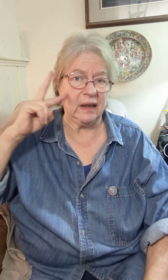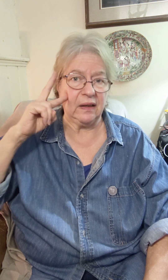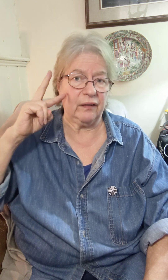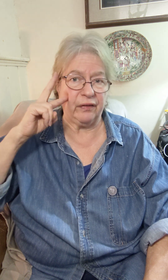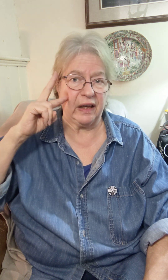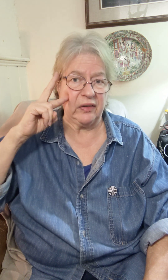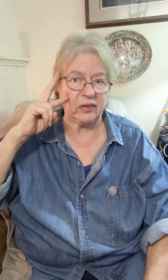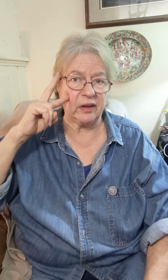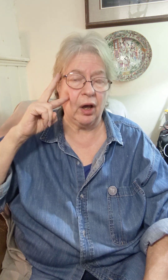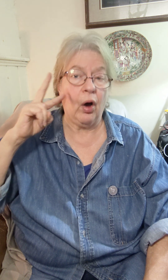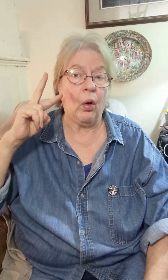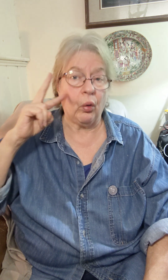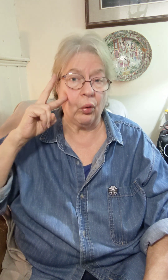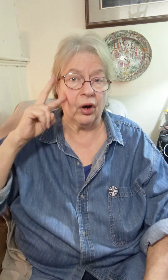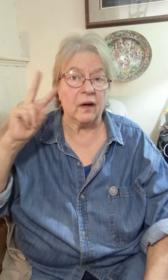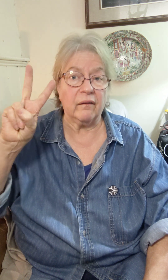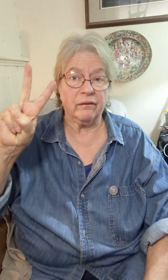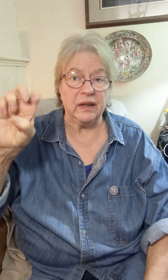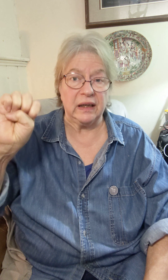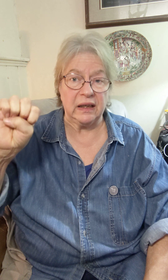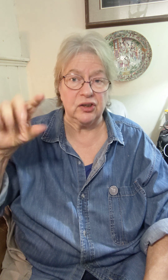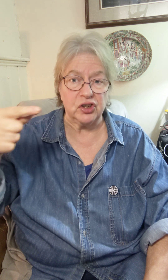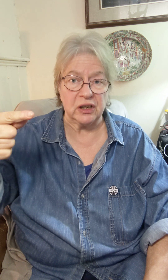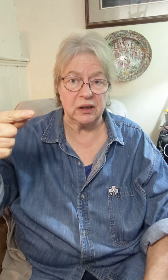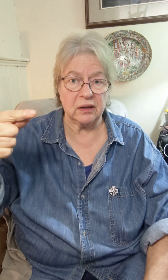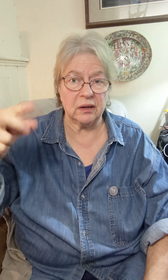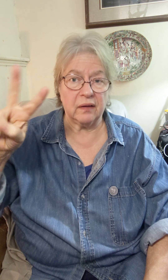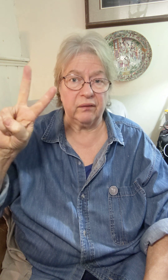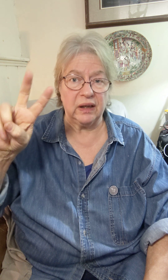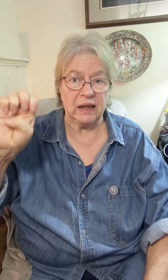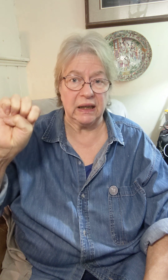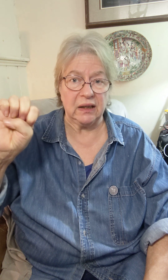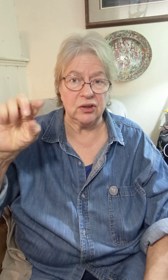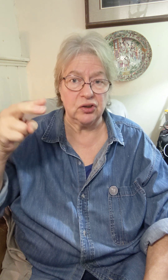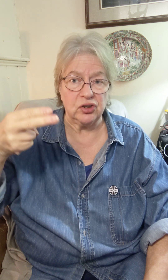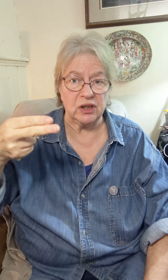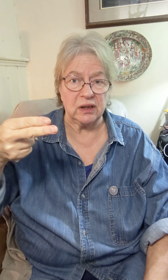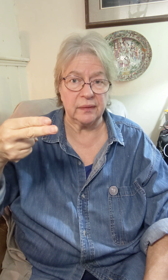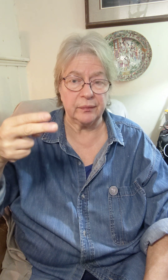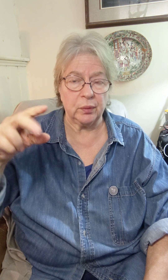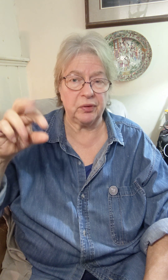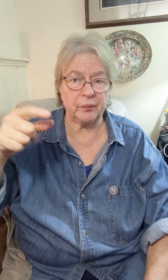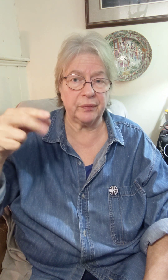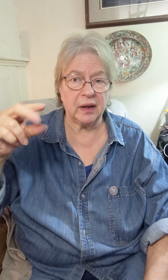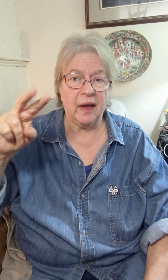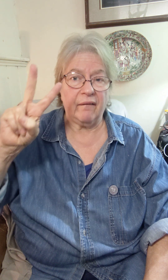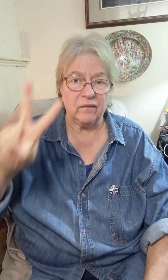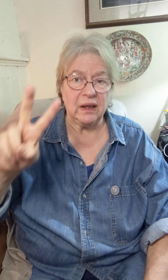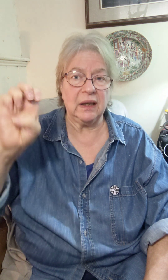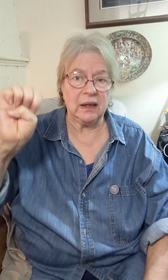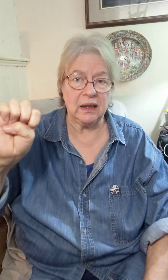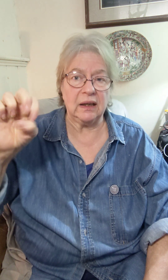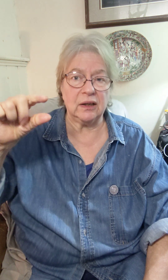in the face, or VEG. VEG. Whoops.